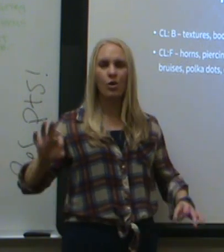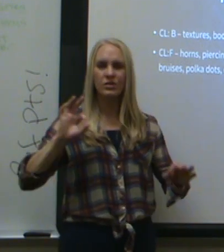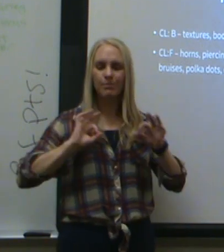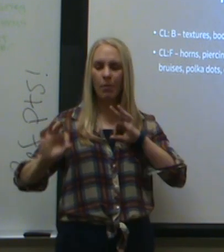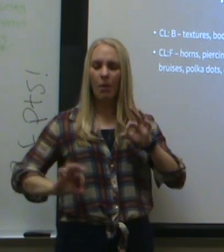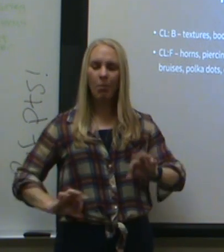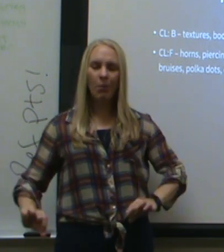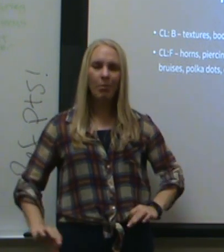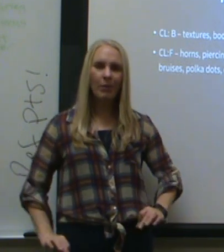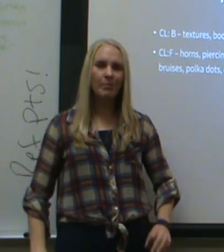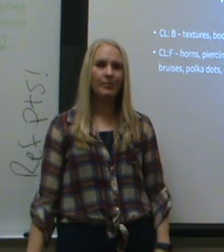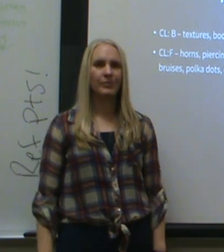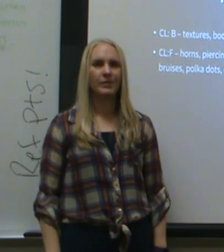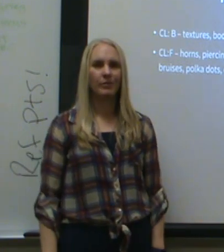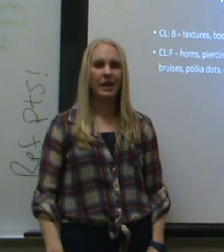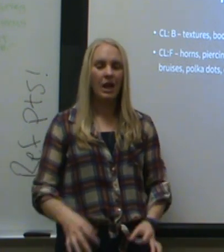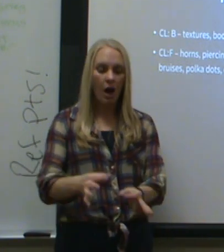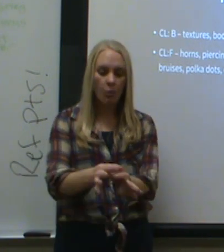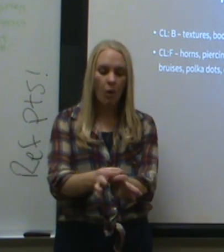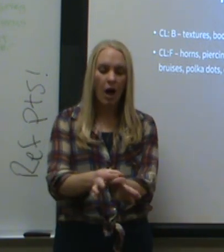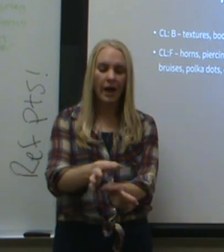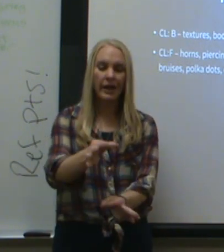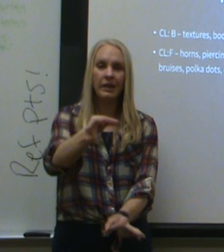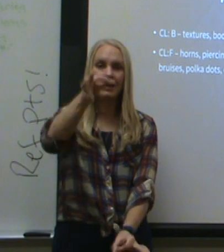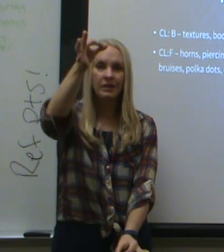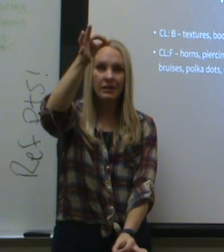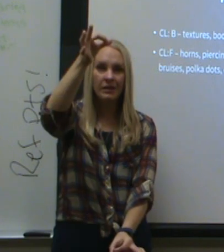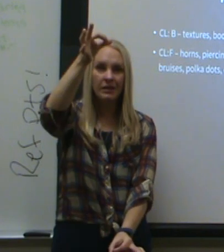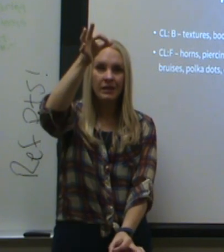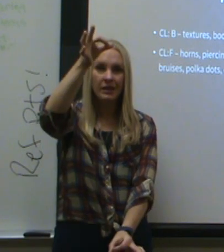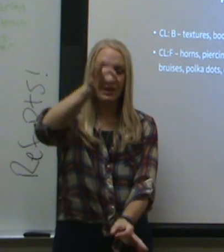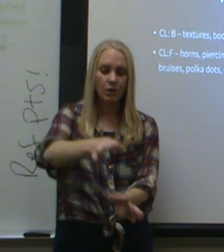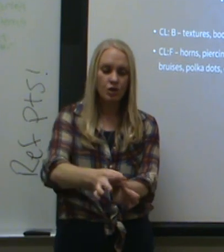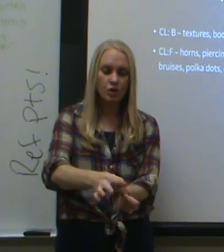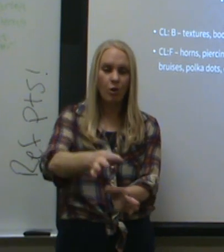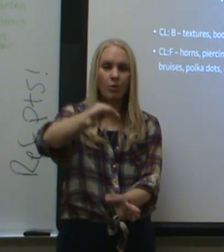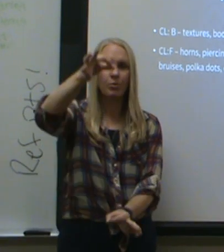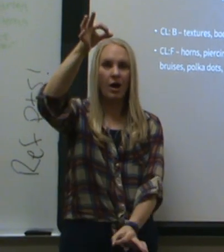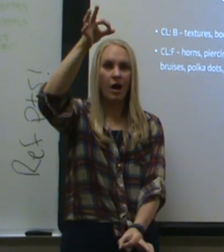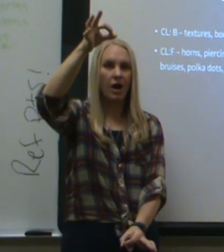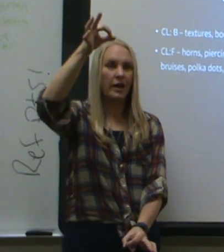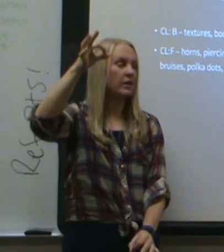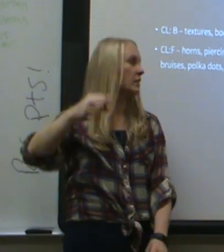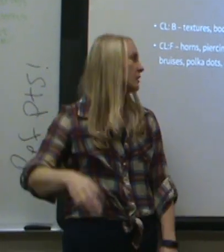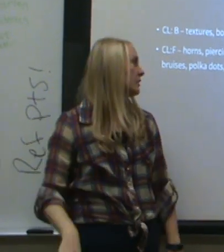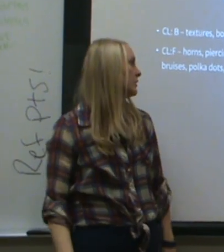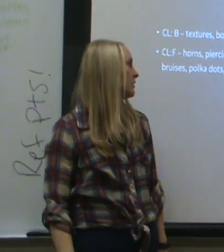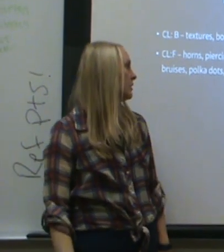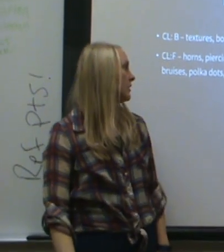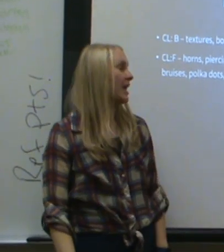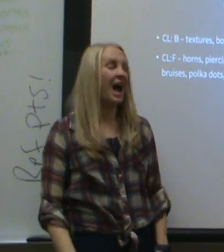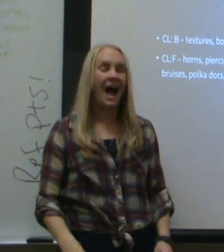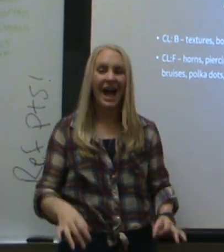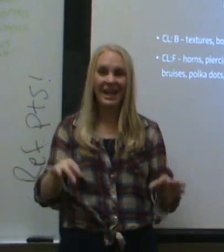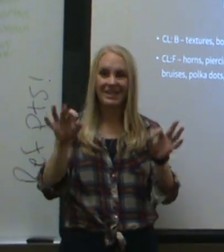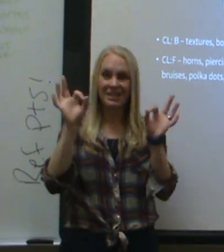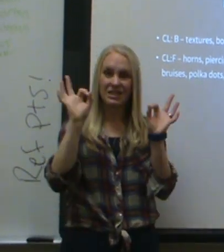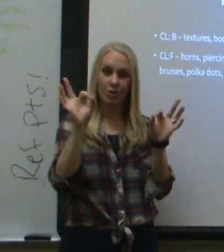Holes. Boop, boop, boop. Right? A rod. You show the rod. Eyes, it's great